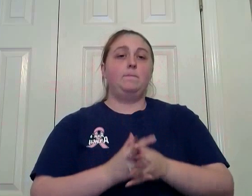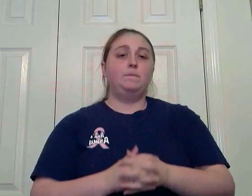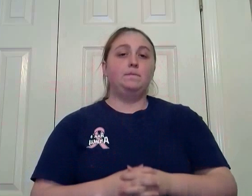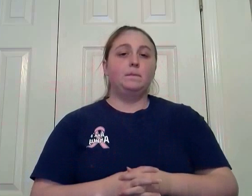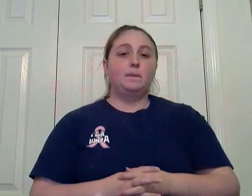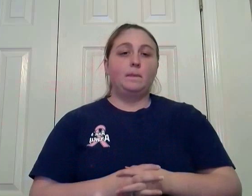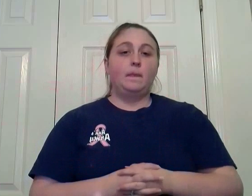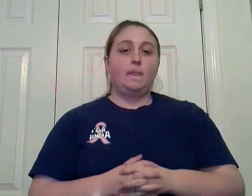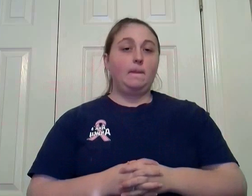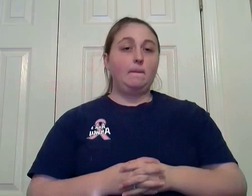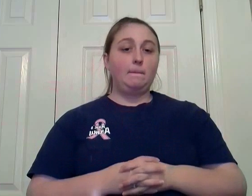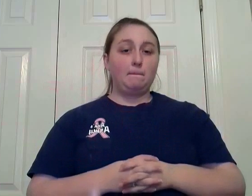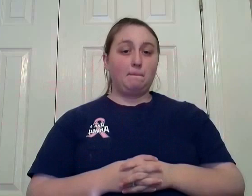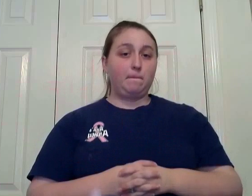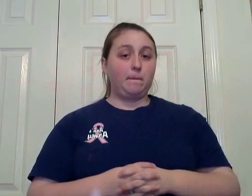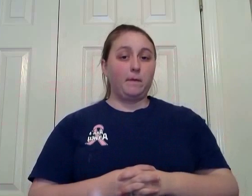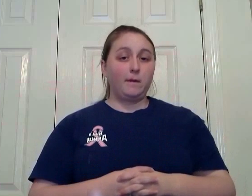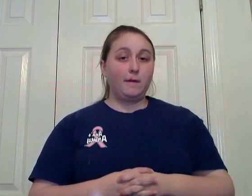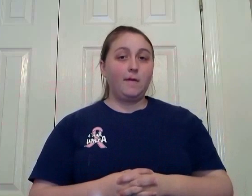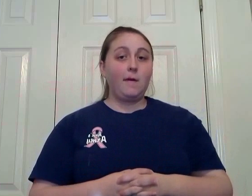One can sail all day beautifully that way.